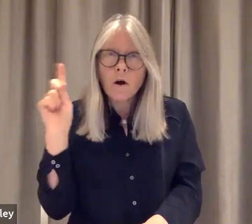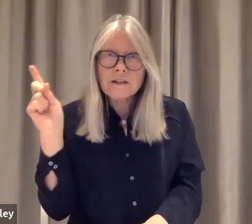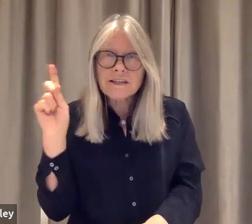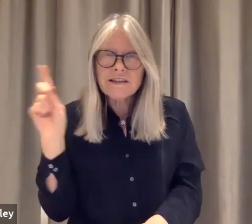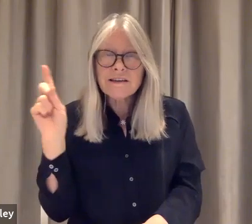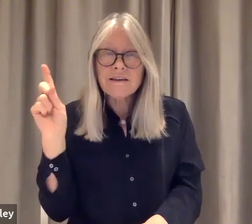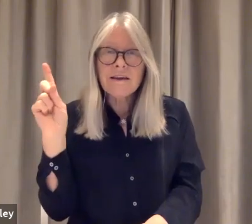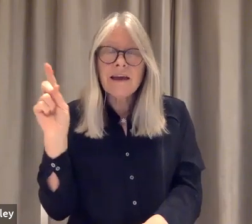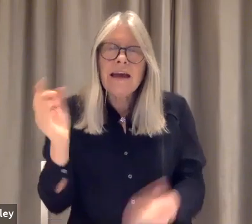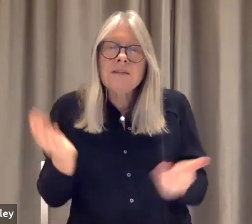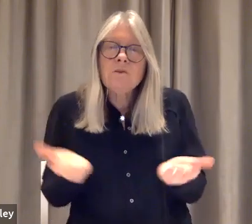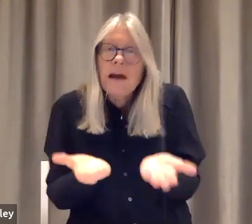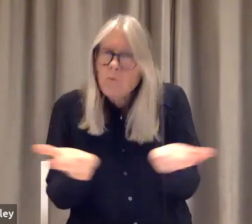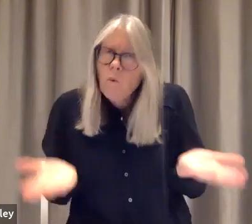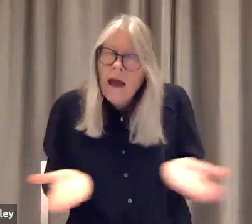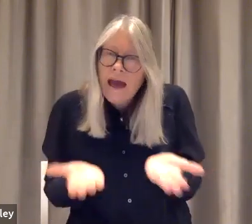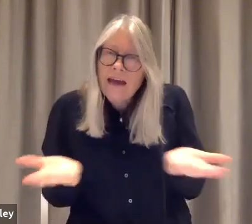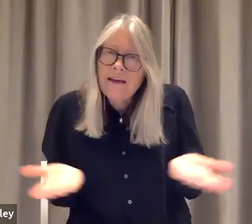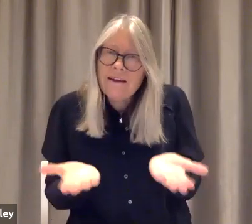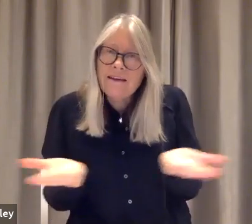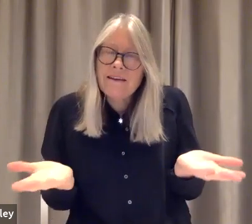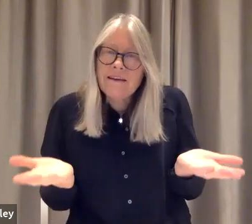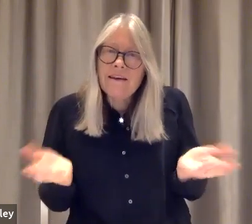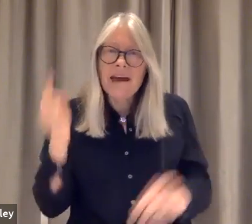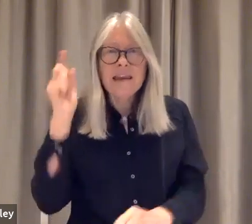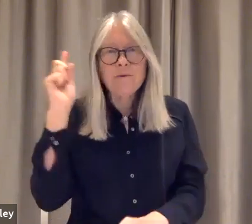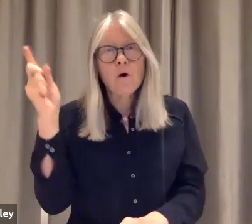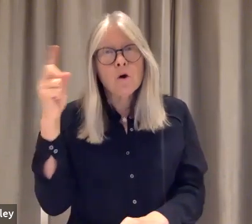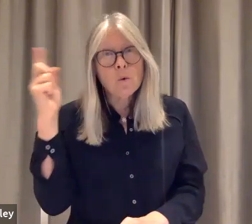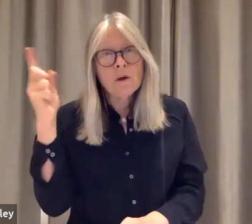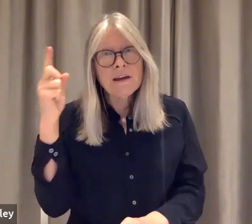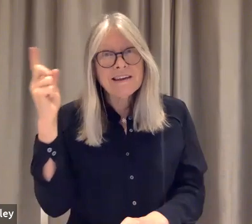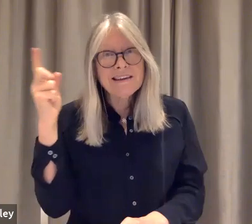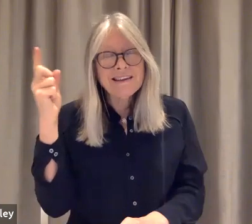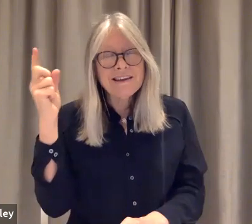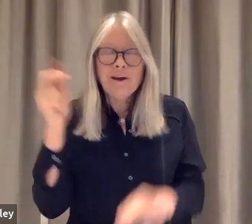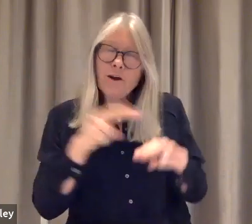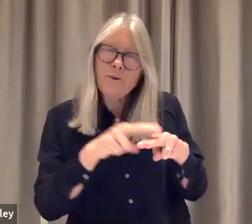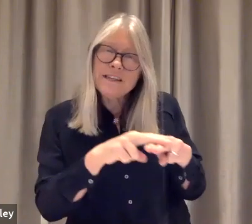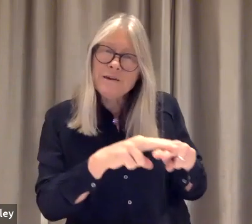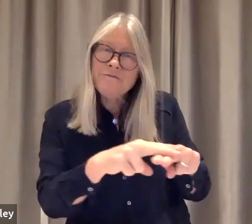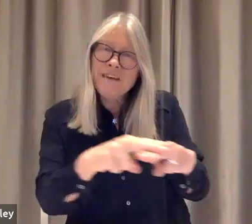what, and we've had where, and now we've got who. Who is in your